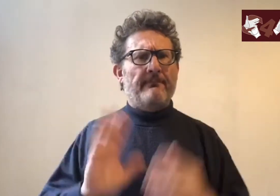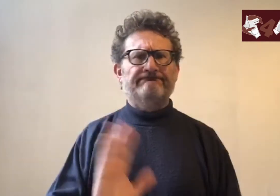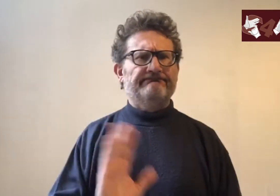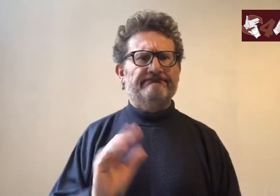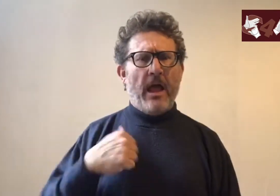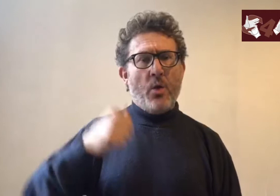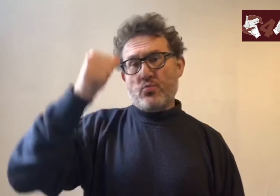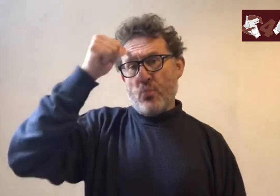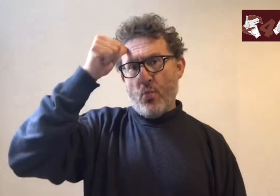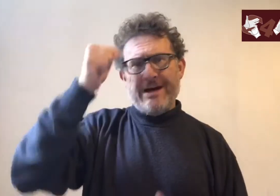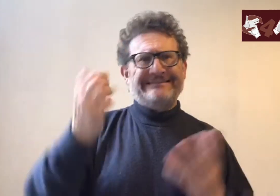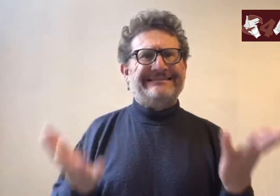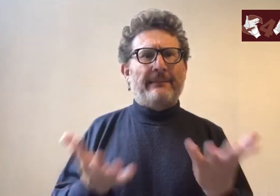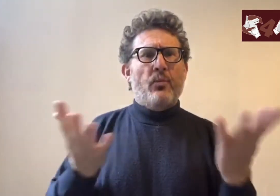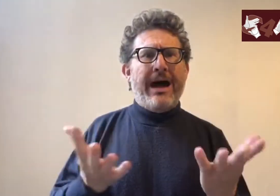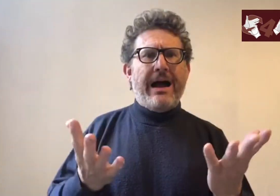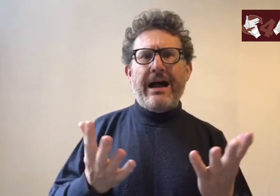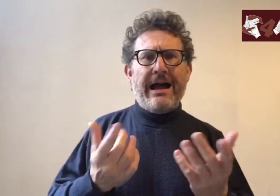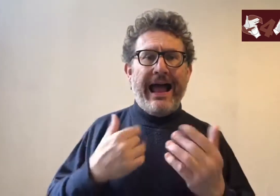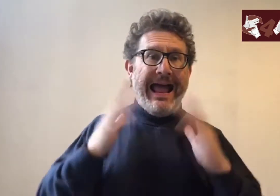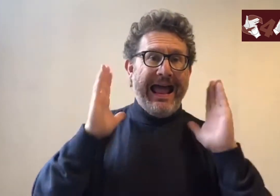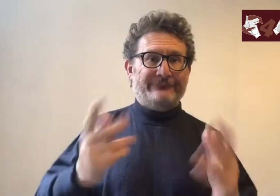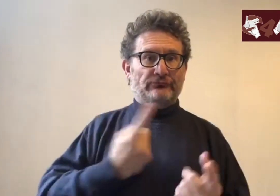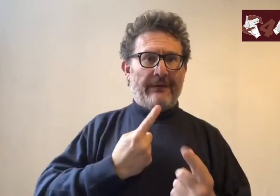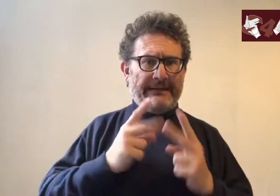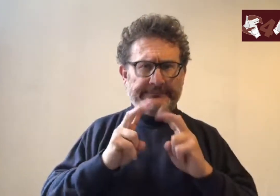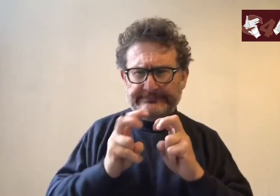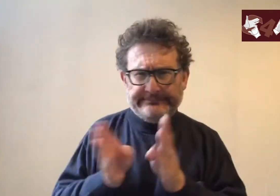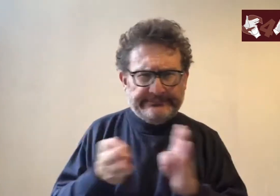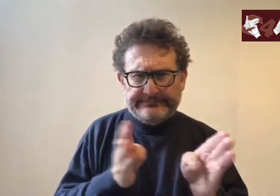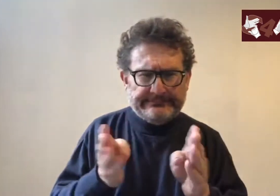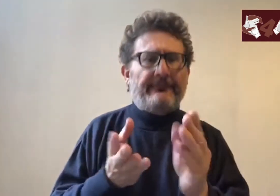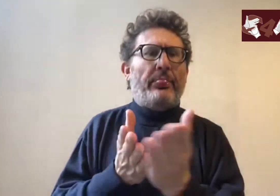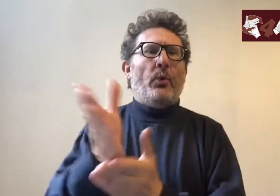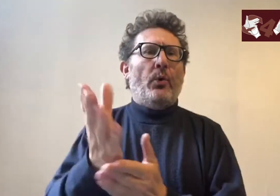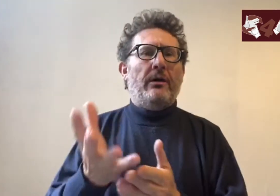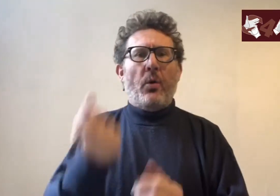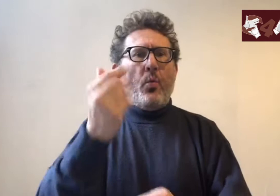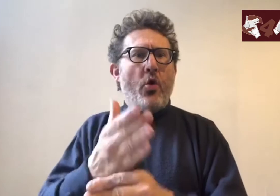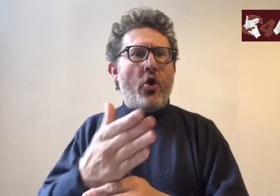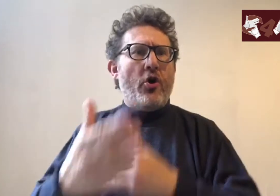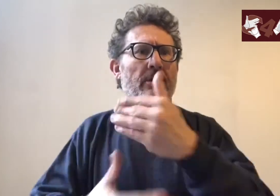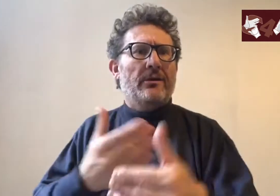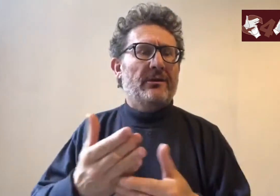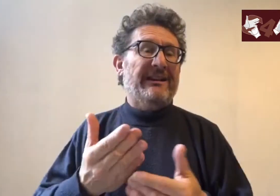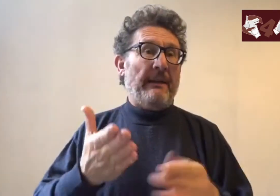But I'm not giving up. I mean, I know that there are there are some ways that I can get through this, and so I'm going to find